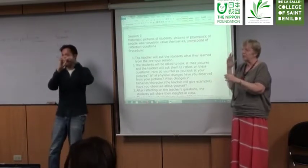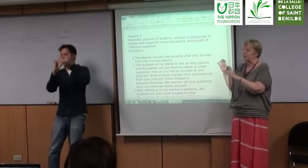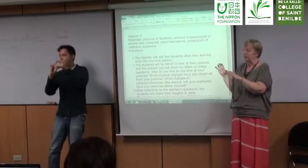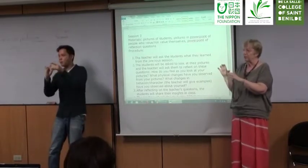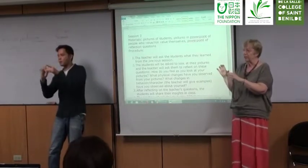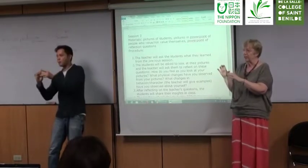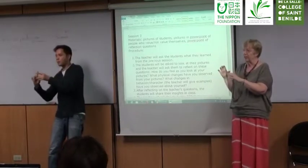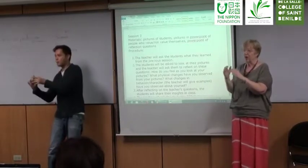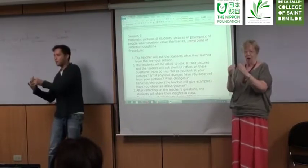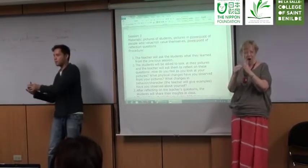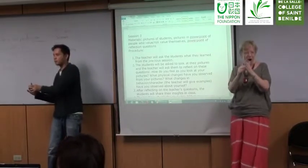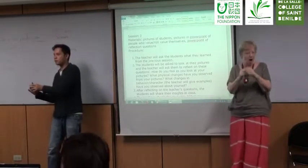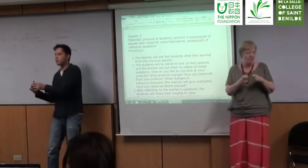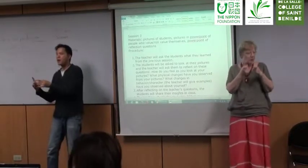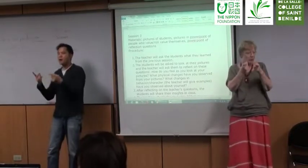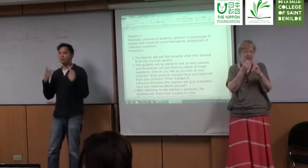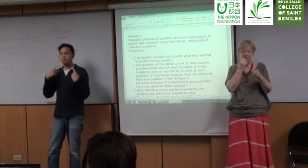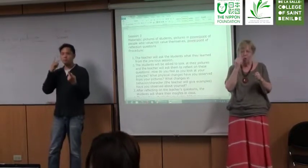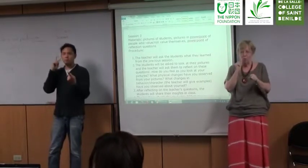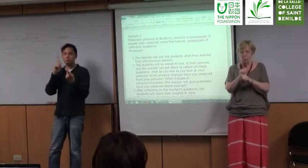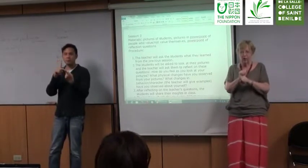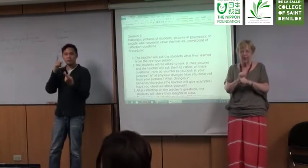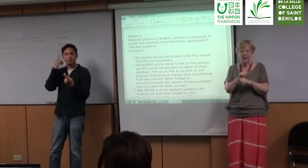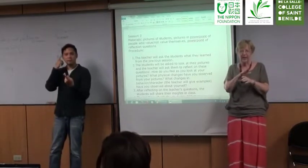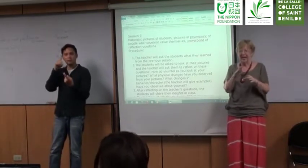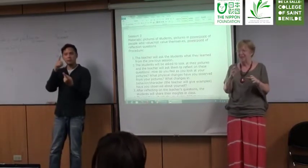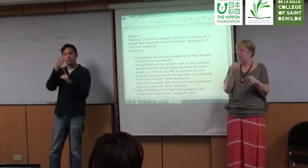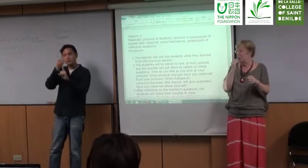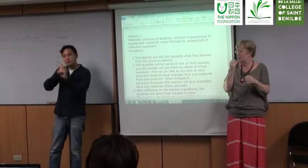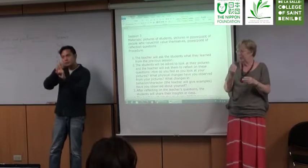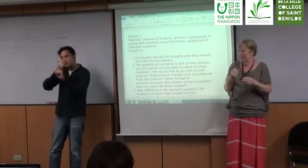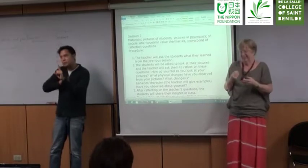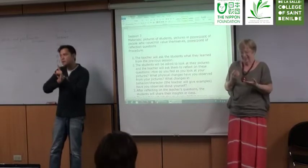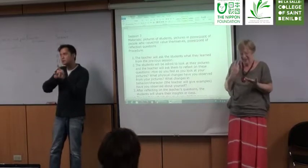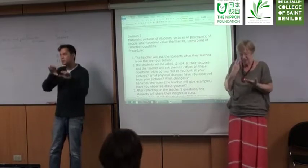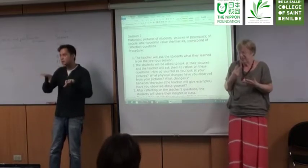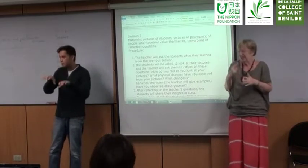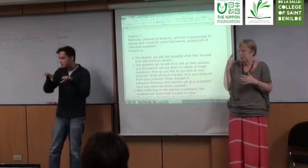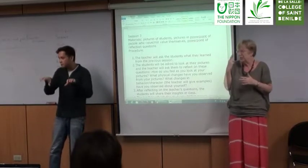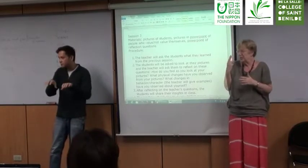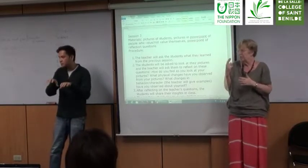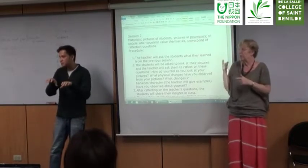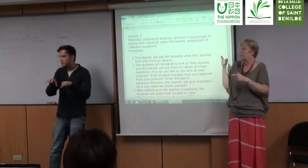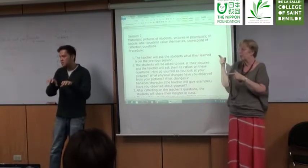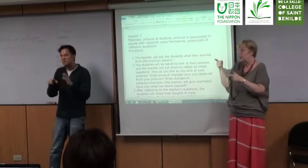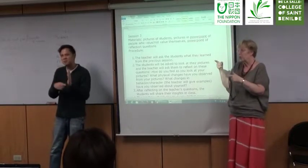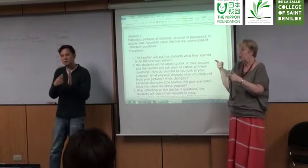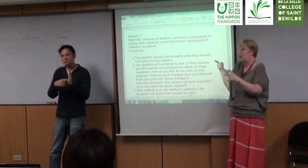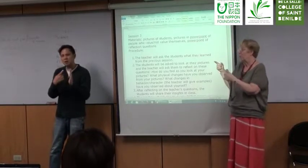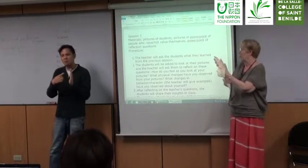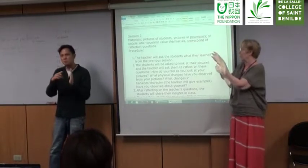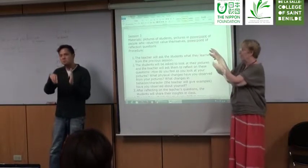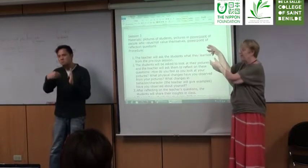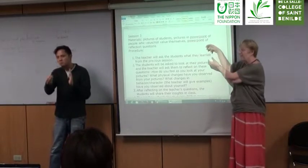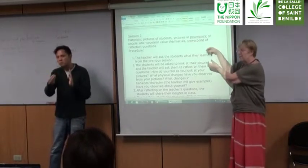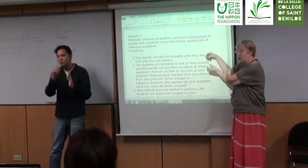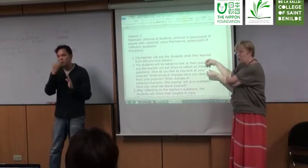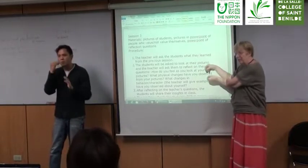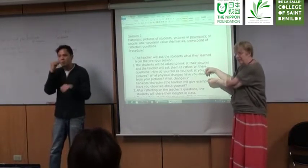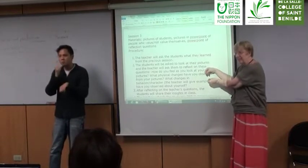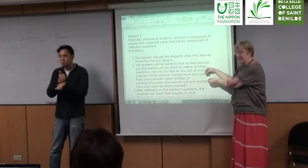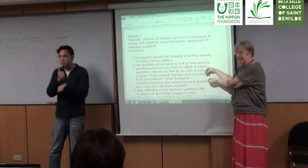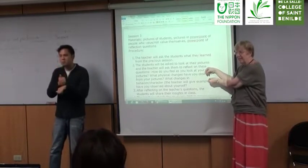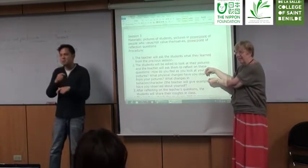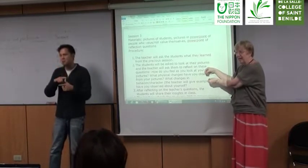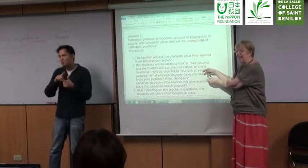there's a reason for doing it. Often you give homework, and the homework, they don't see any reason for it, but your homework